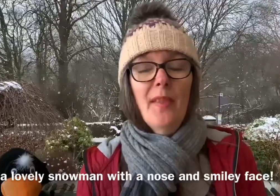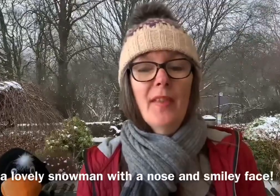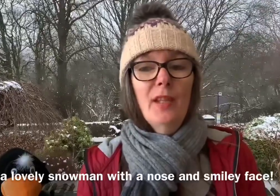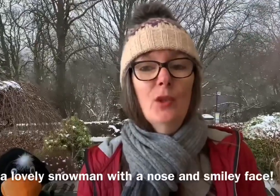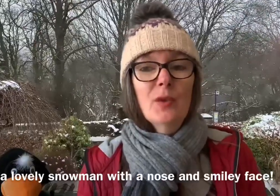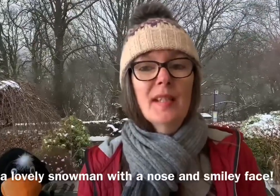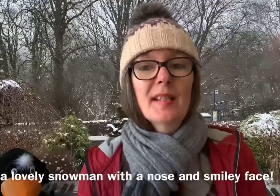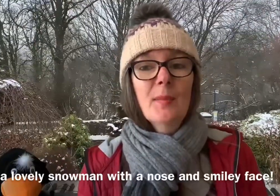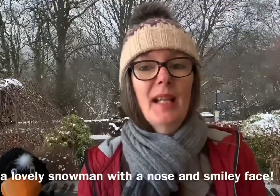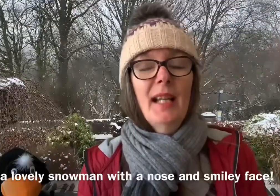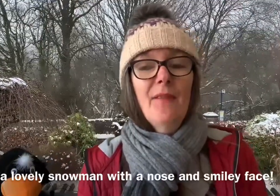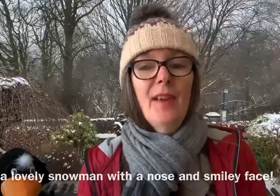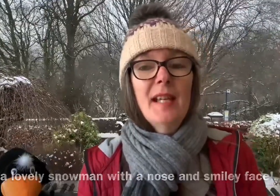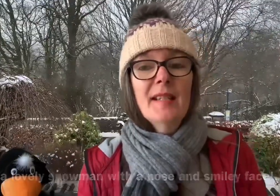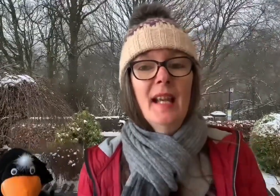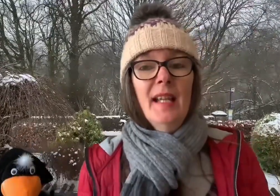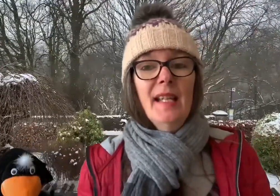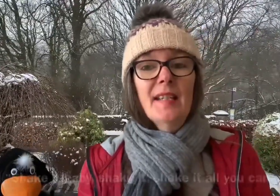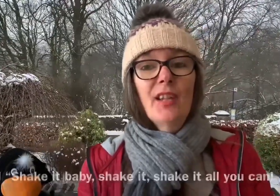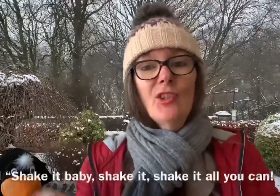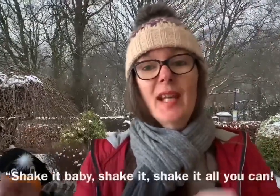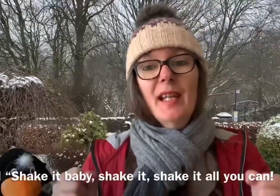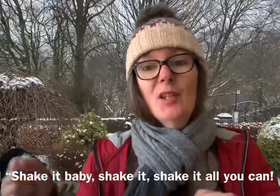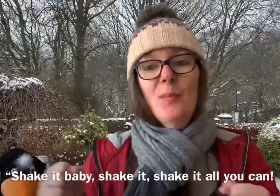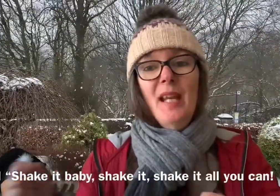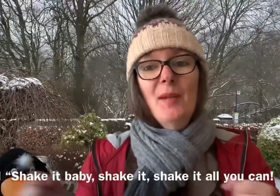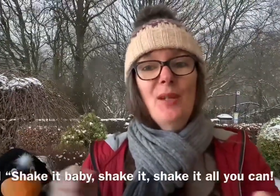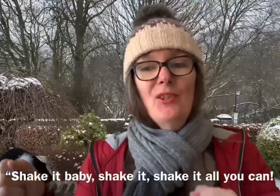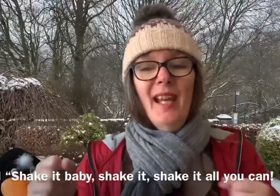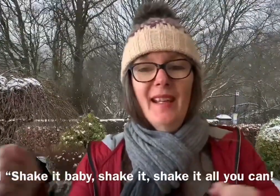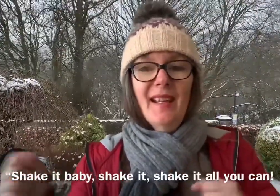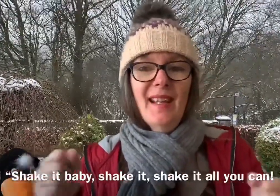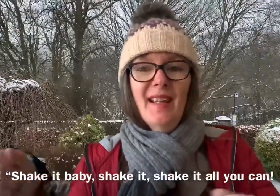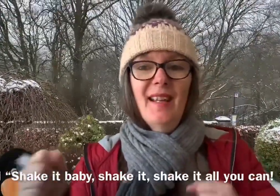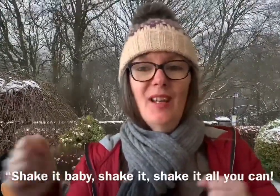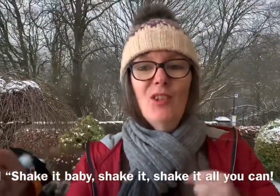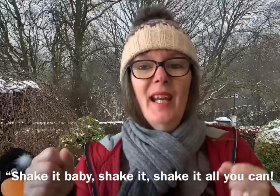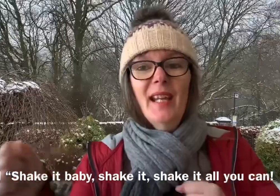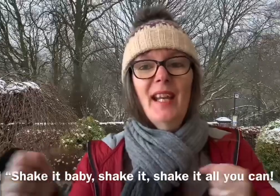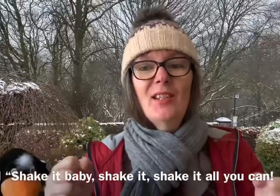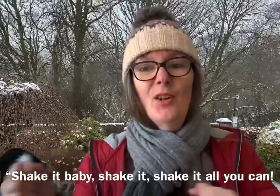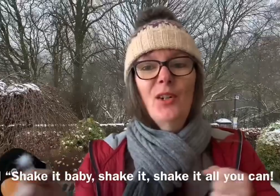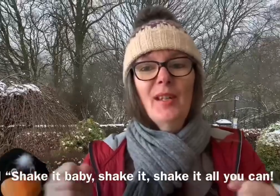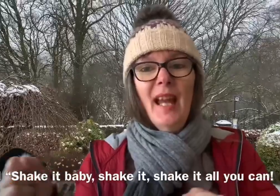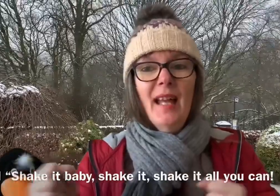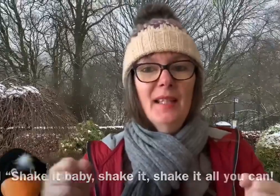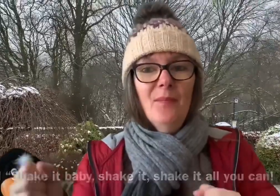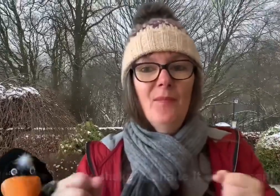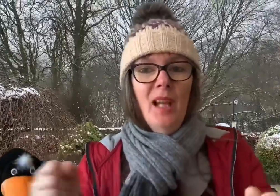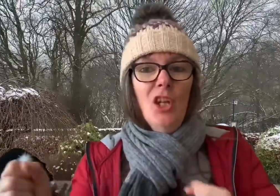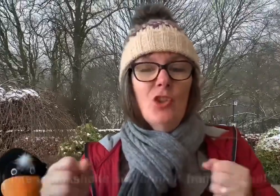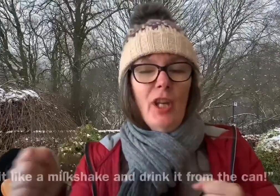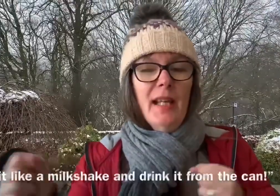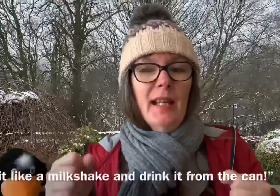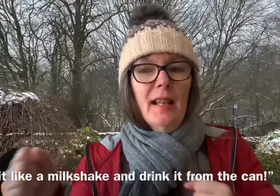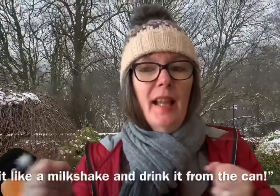with a nose and smiley face. He said, shake it, baby, shake it all you can. Shake it like